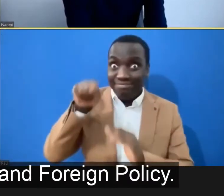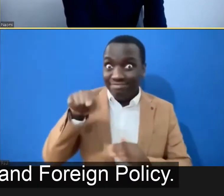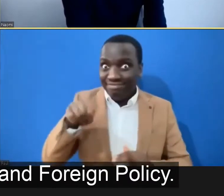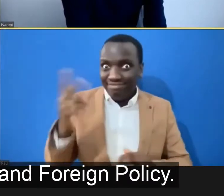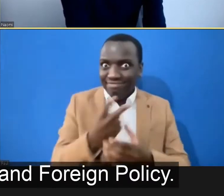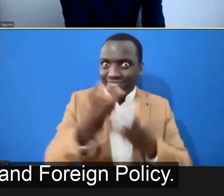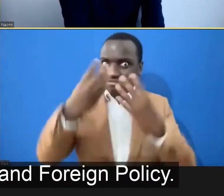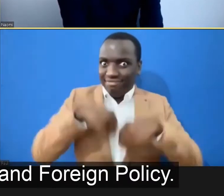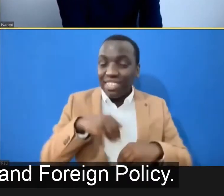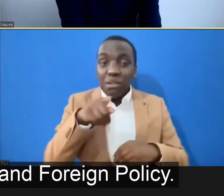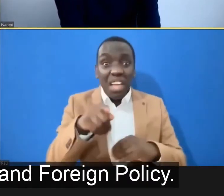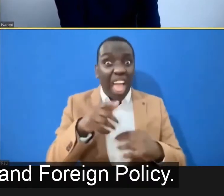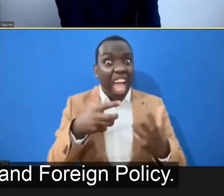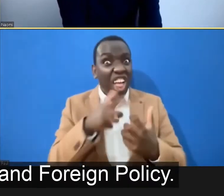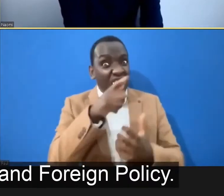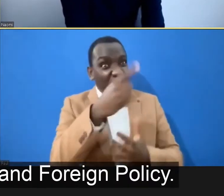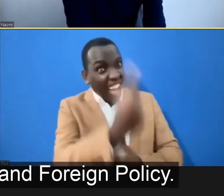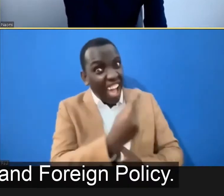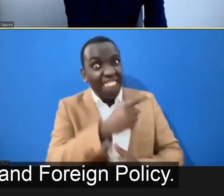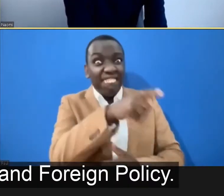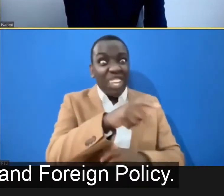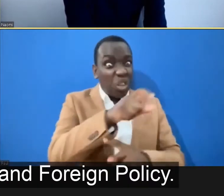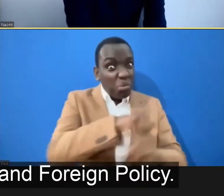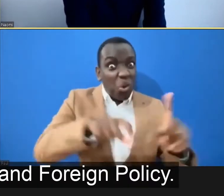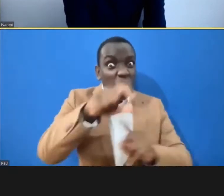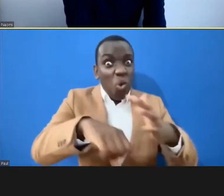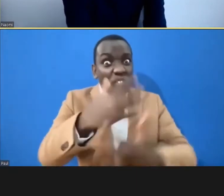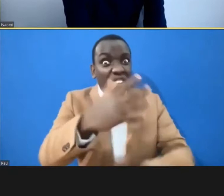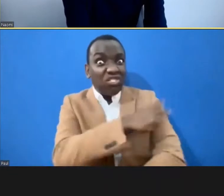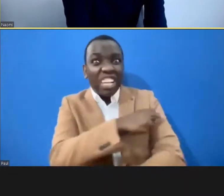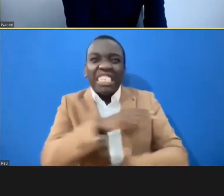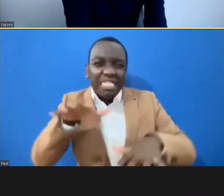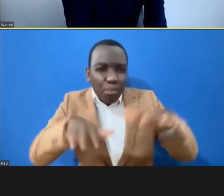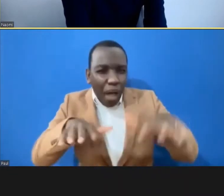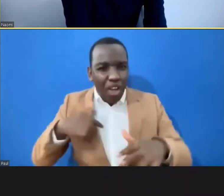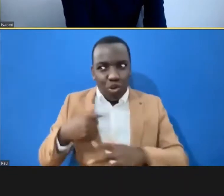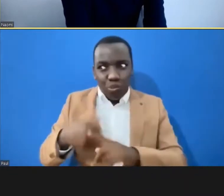And that was in diplomacy and foreign policy. And